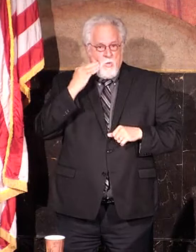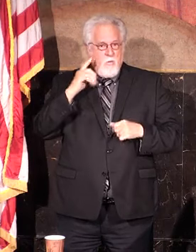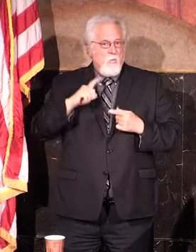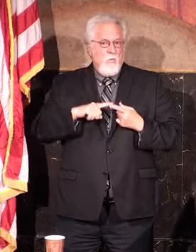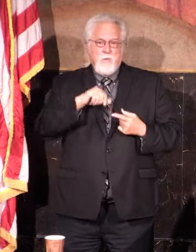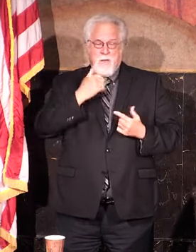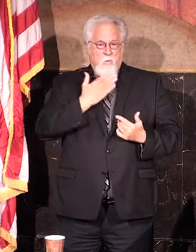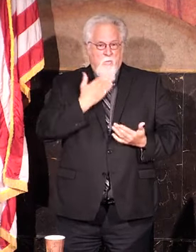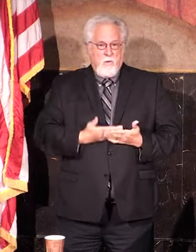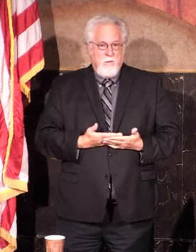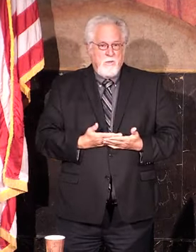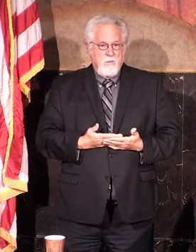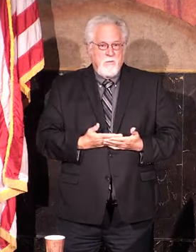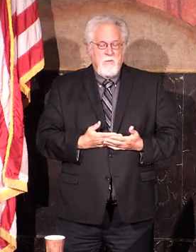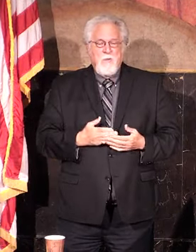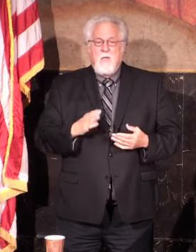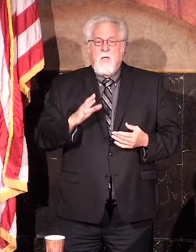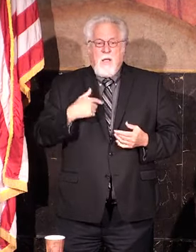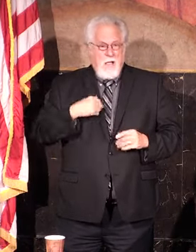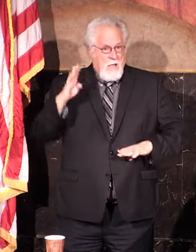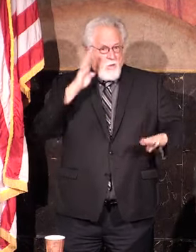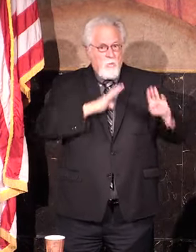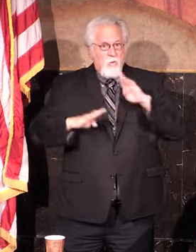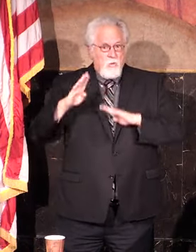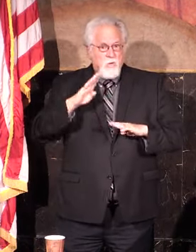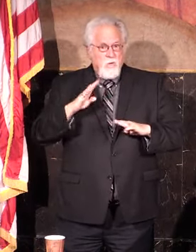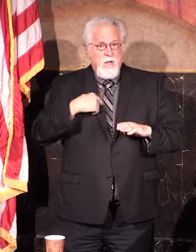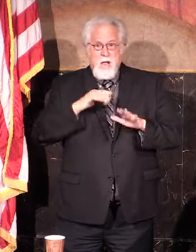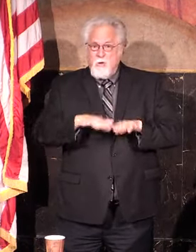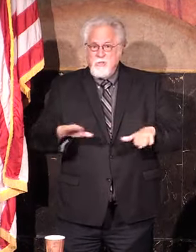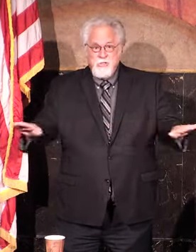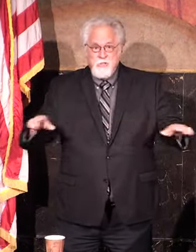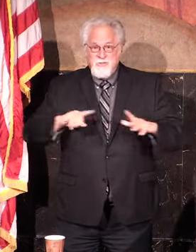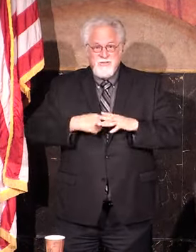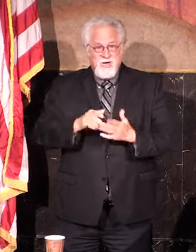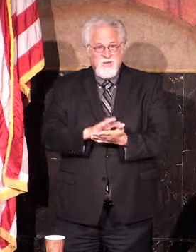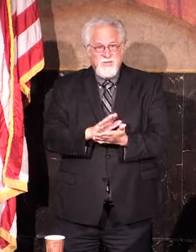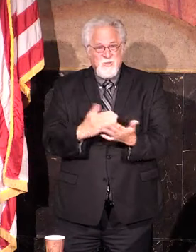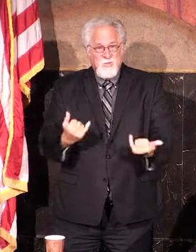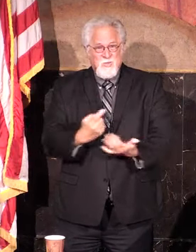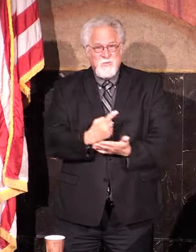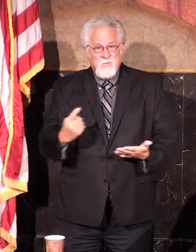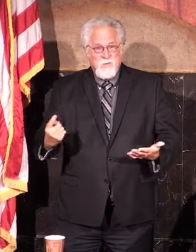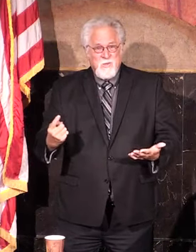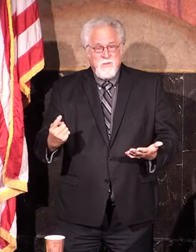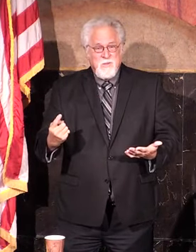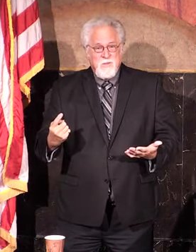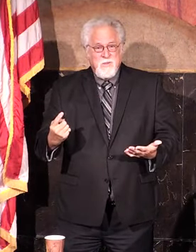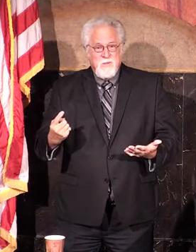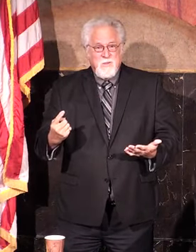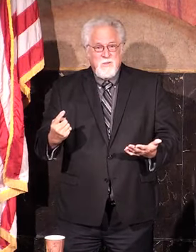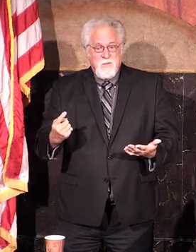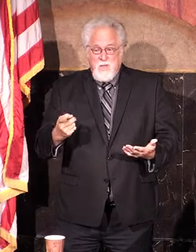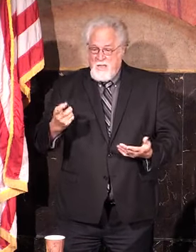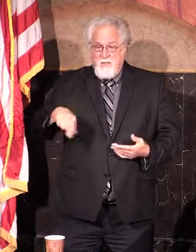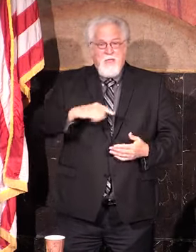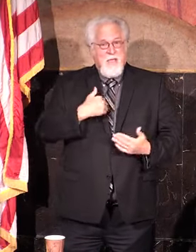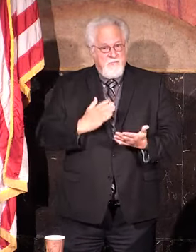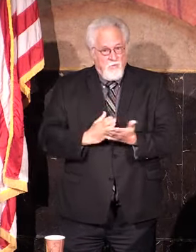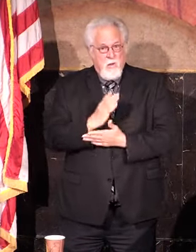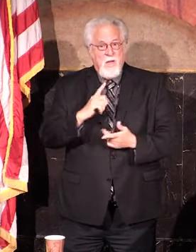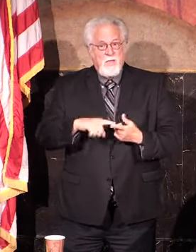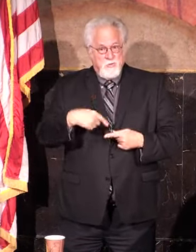well. You know, I do worry. Our children are beginning school this week. They have the right to be